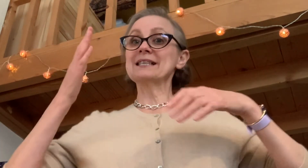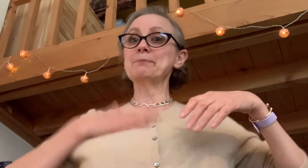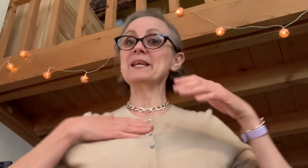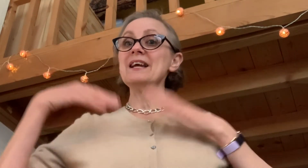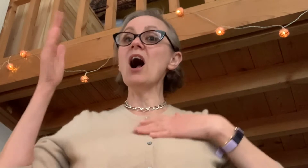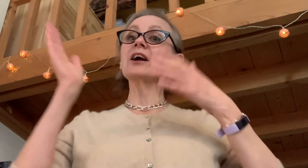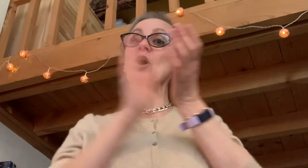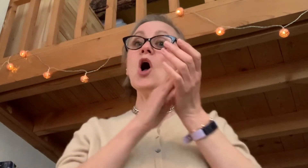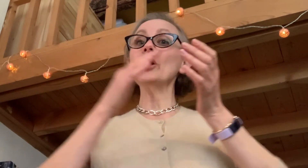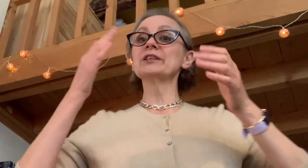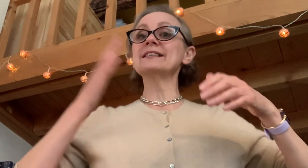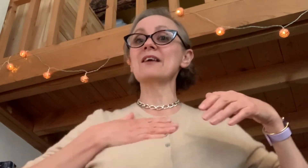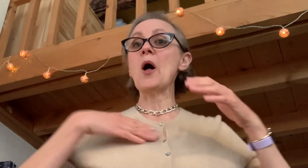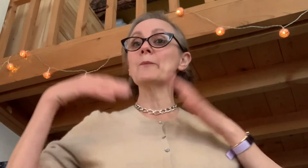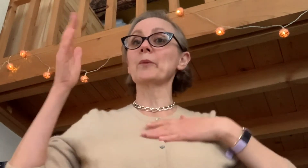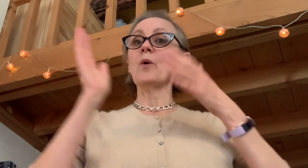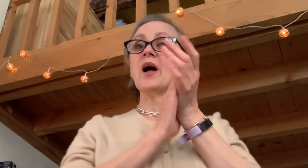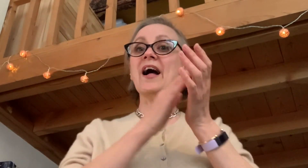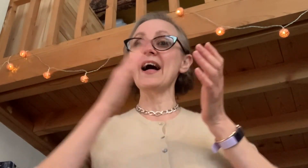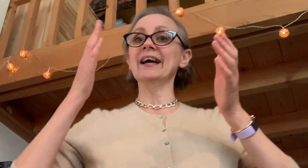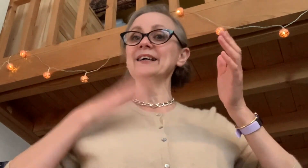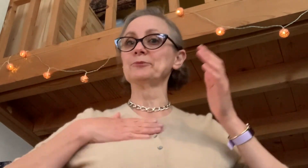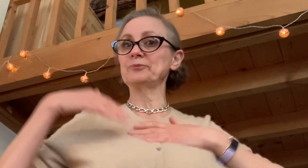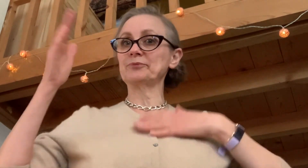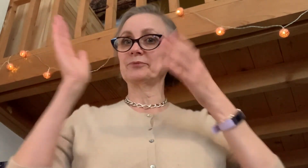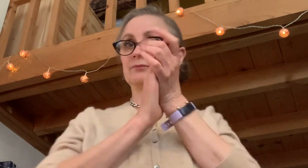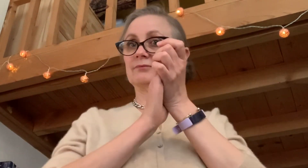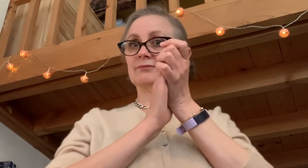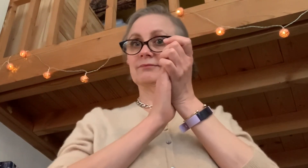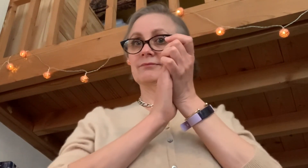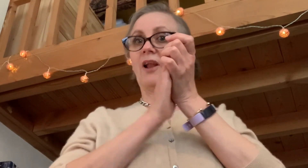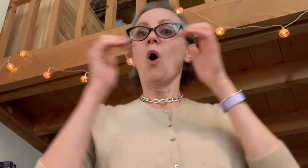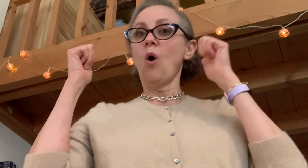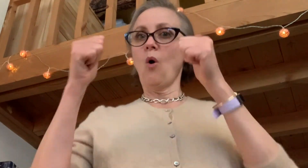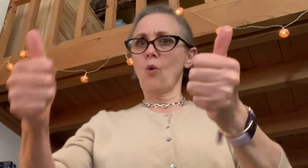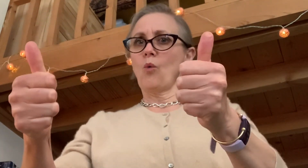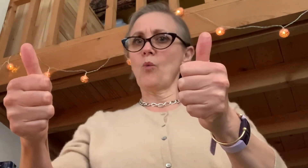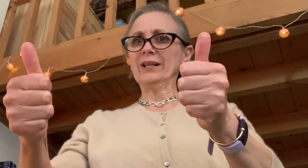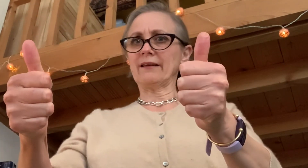be a God somewhere. Well done.